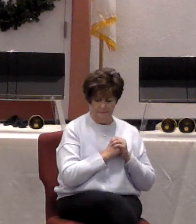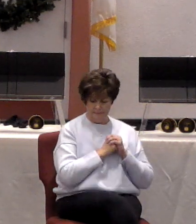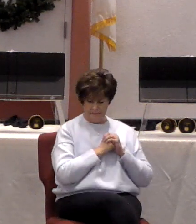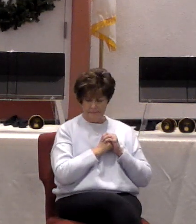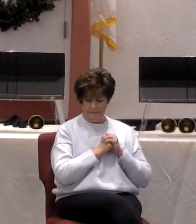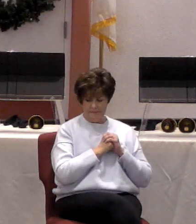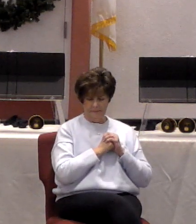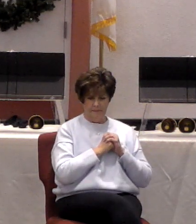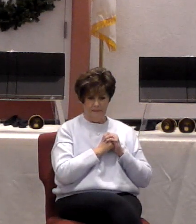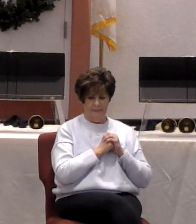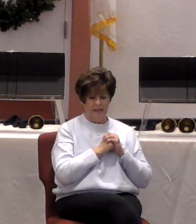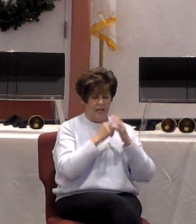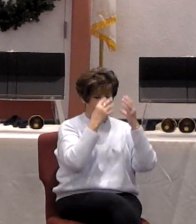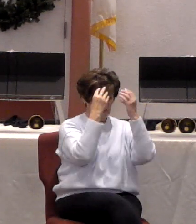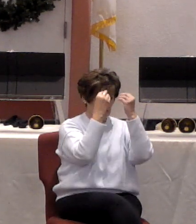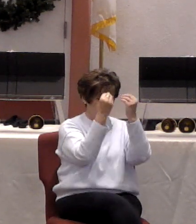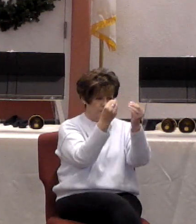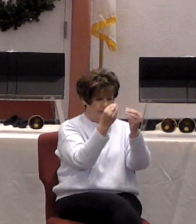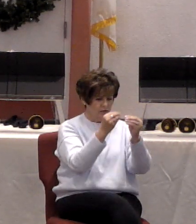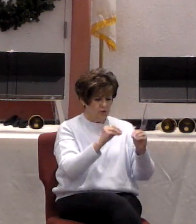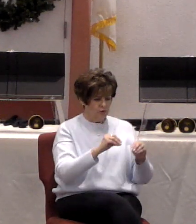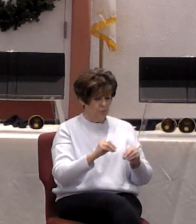So the information is put in front of us.